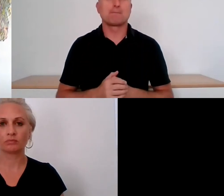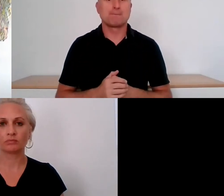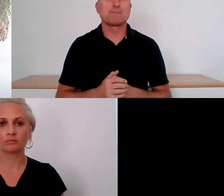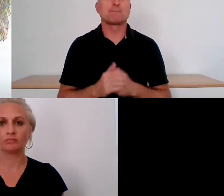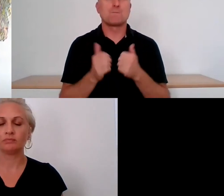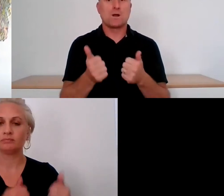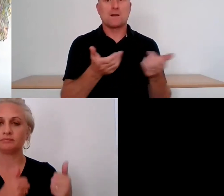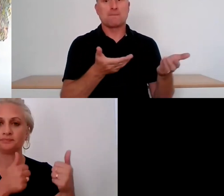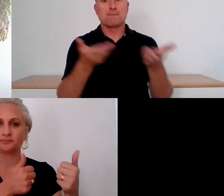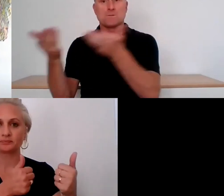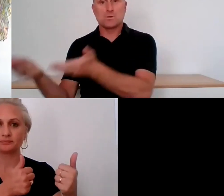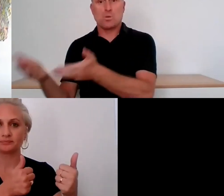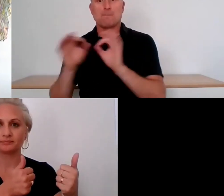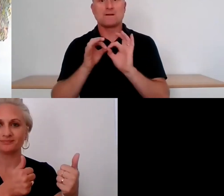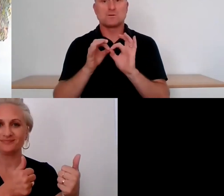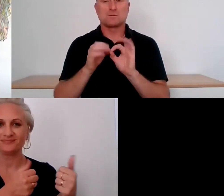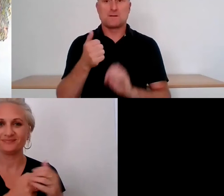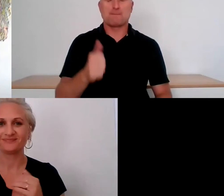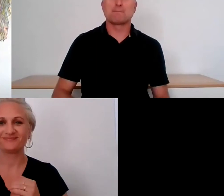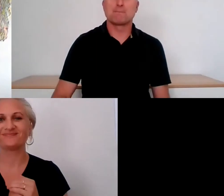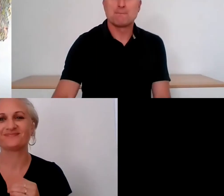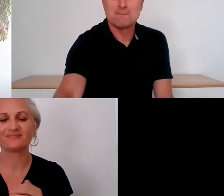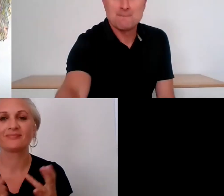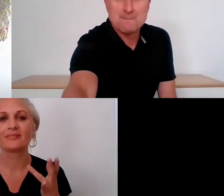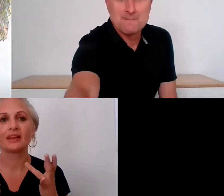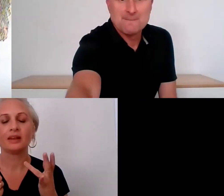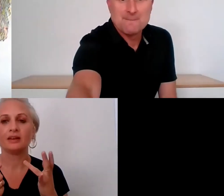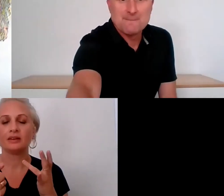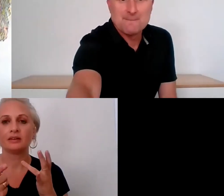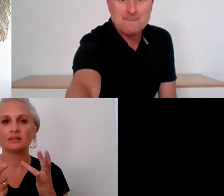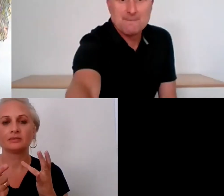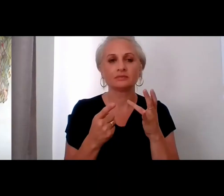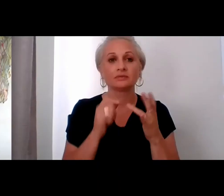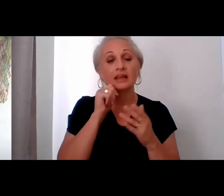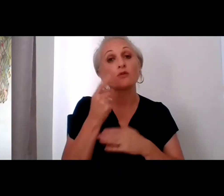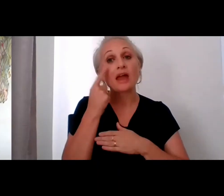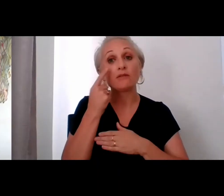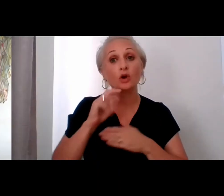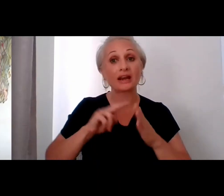Another appendix in our policy guide provides ideas for possible options